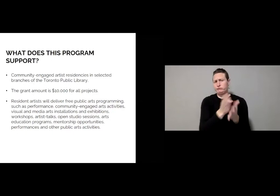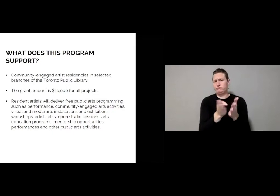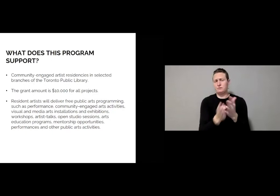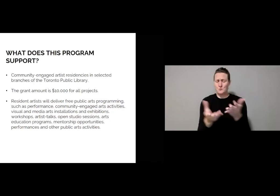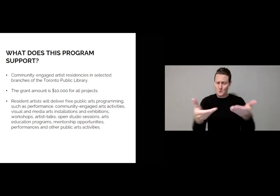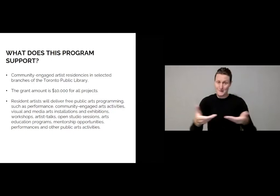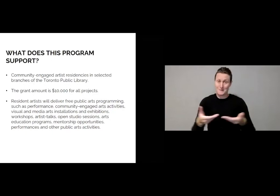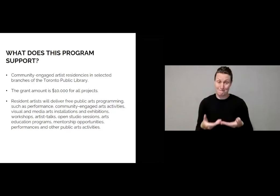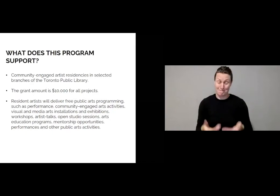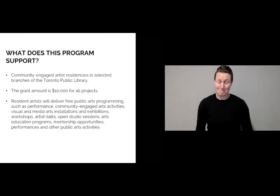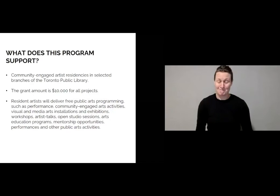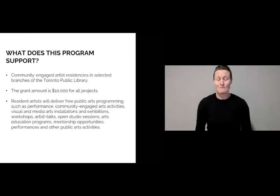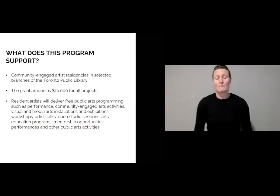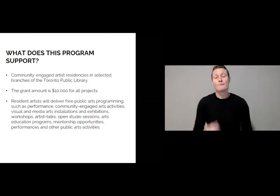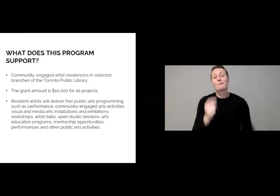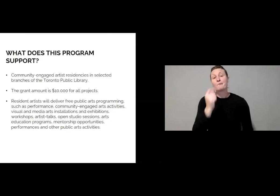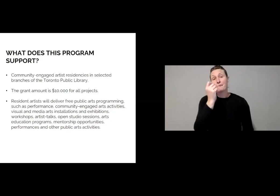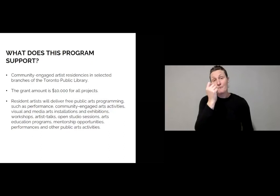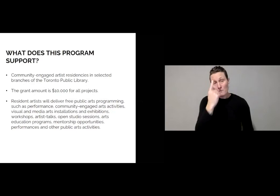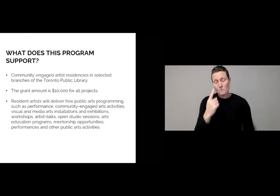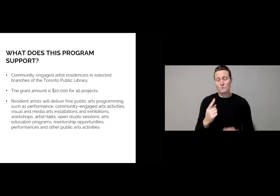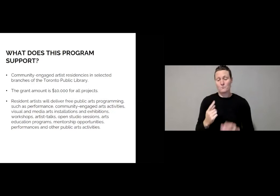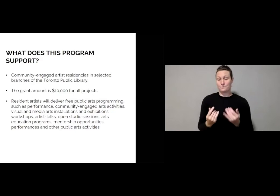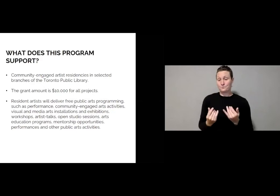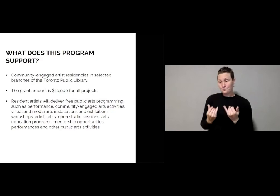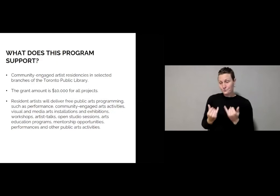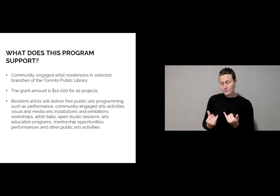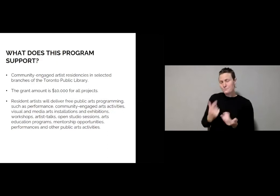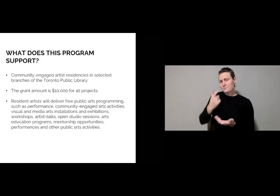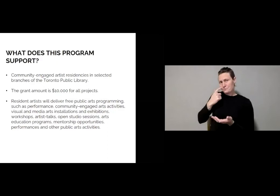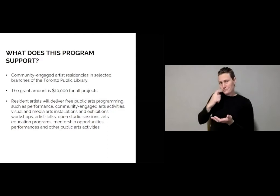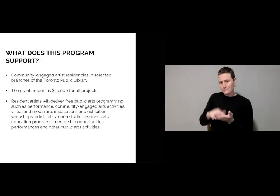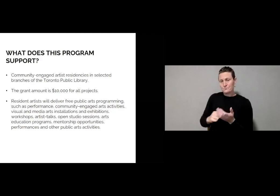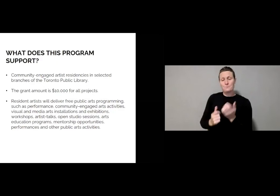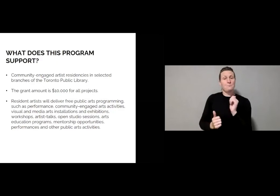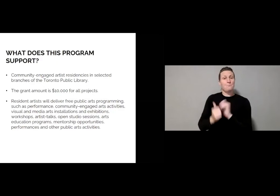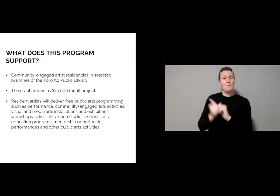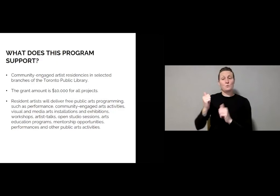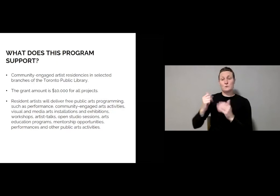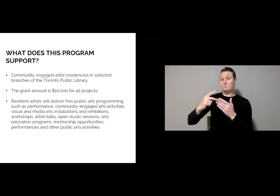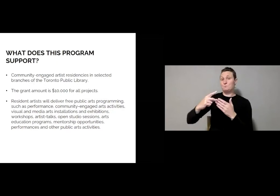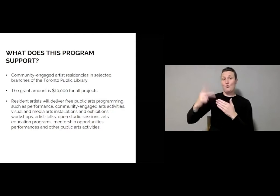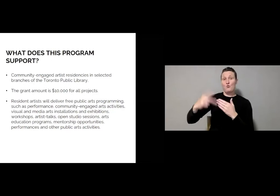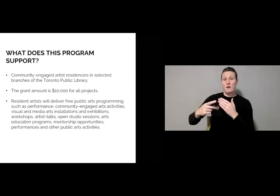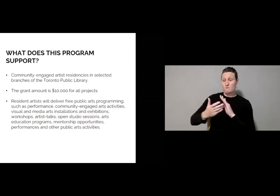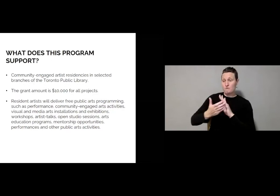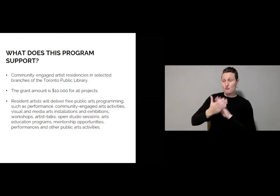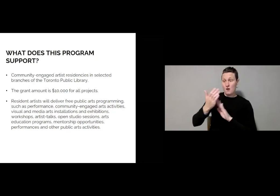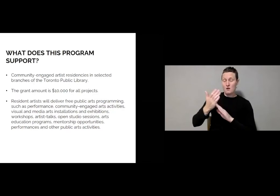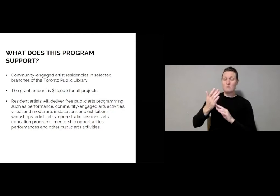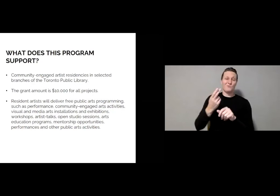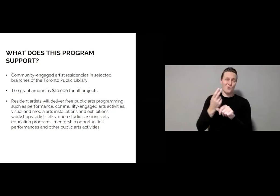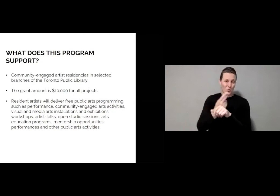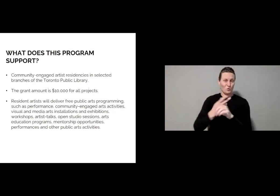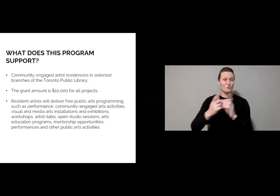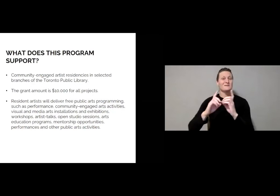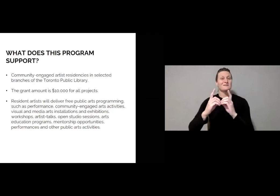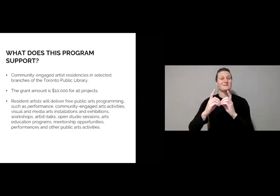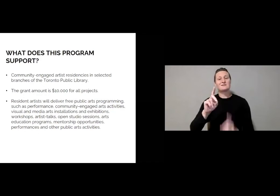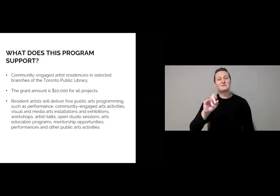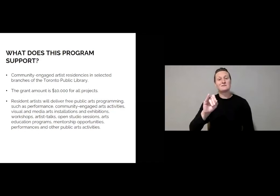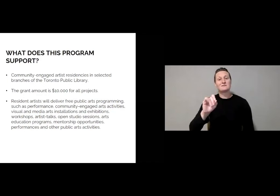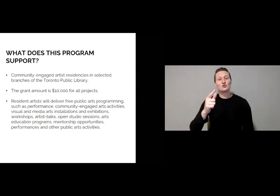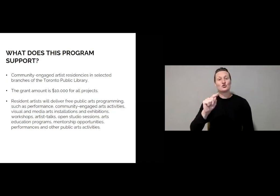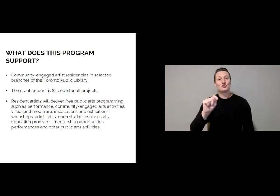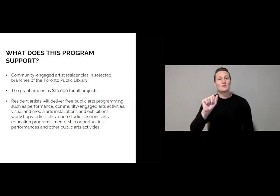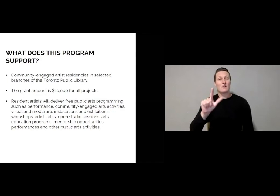Although a lot of the programming that's currently happening is mostly digital, there is still the opportunity to think about